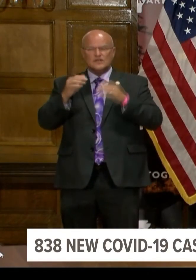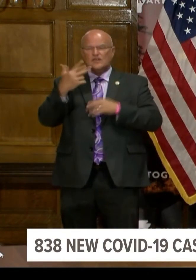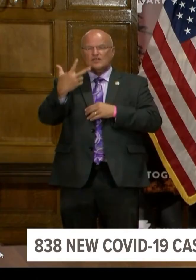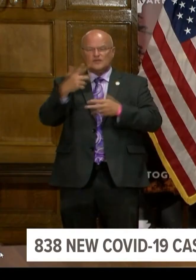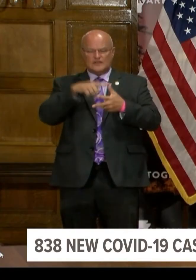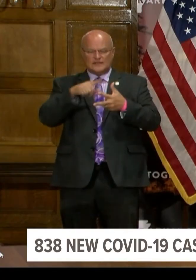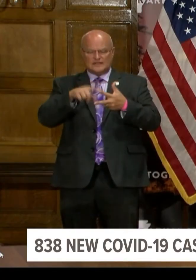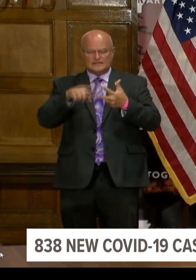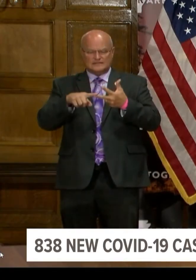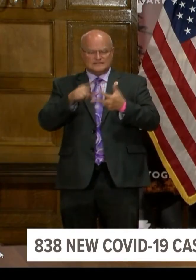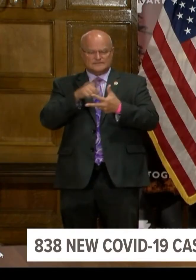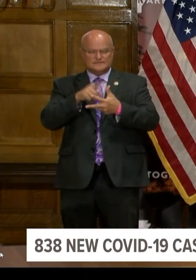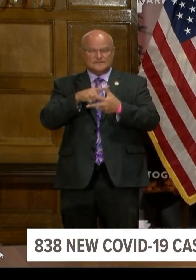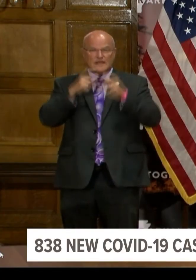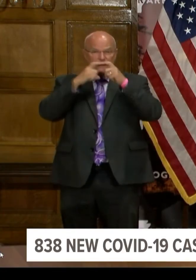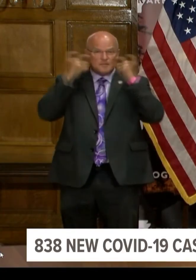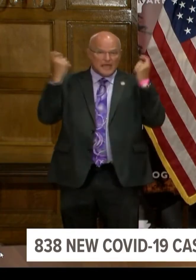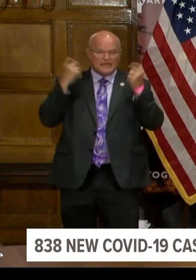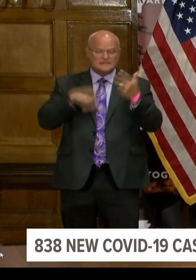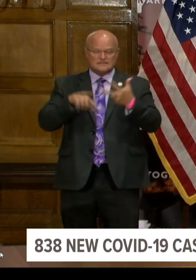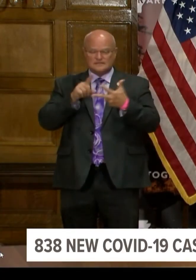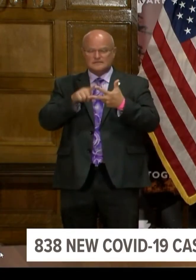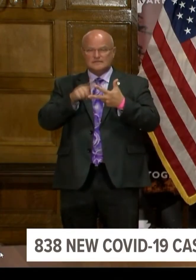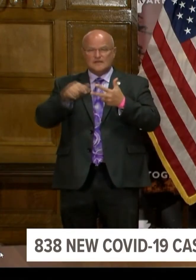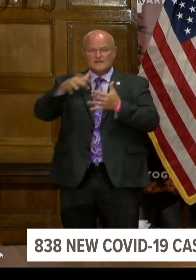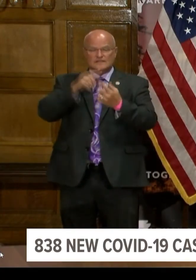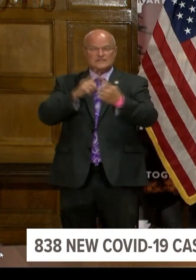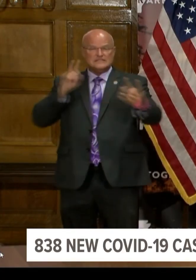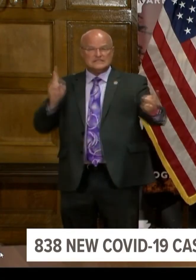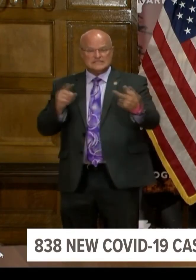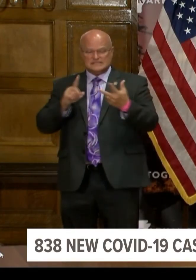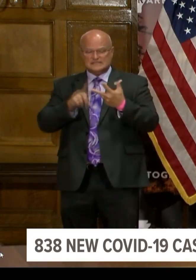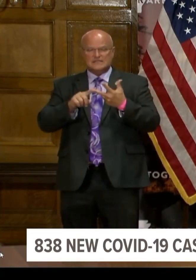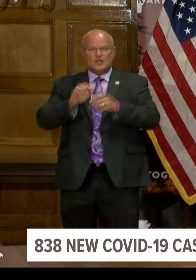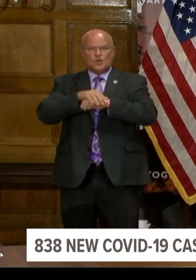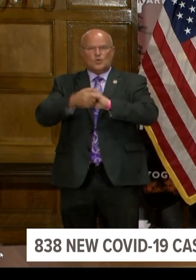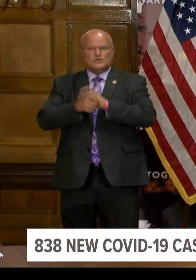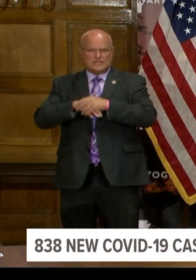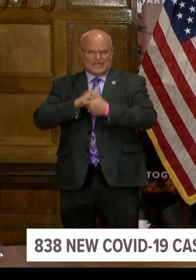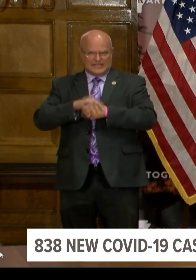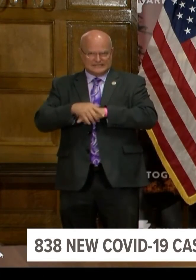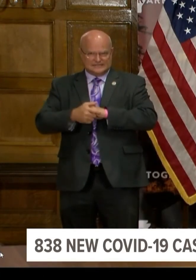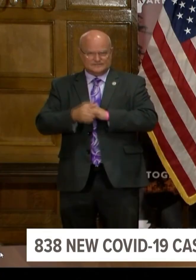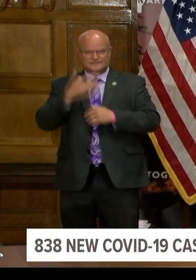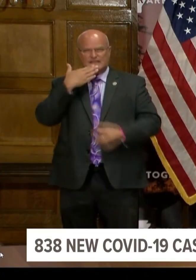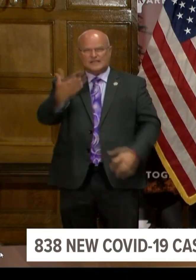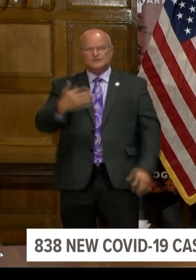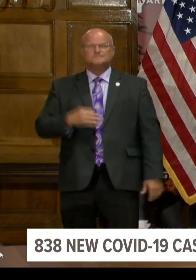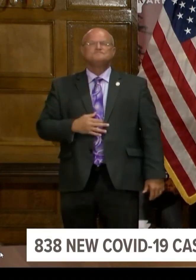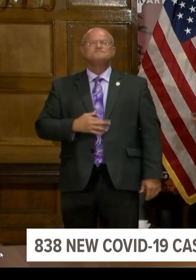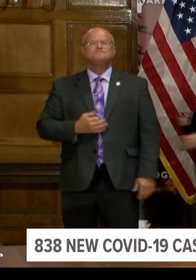tenets. Again, I'll say it, the mask, physical distancing, and washing of our hands. Thank you.